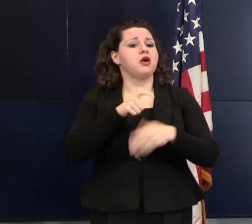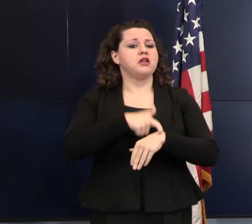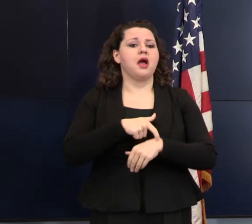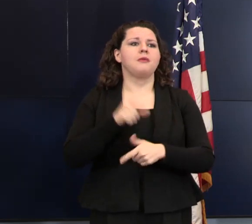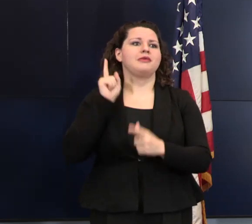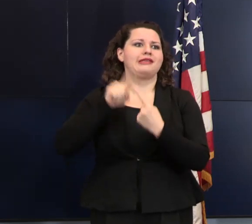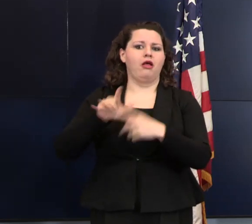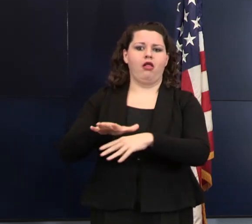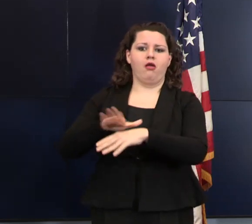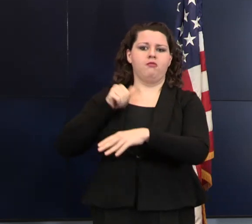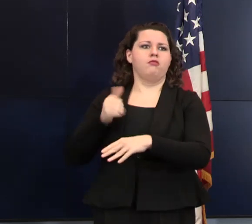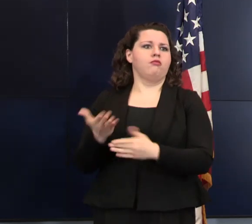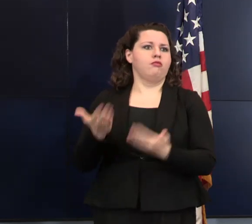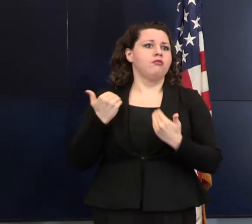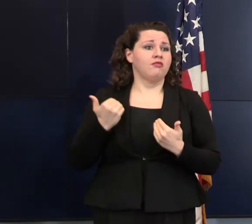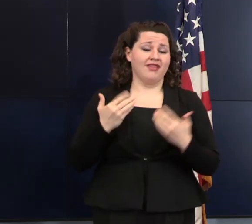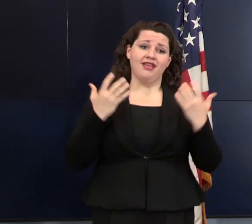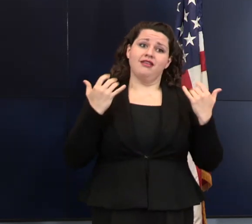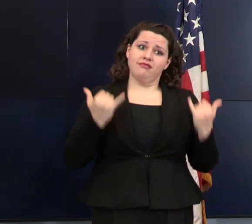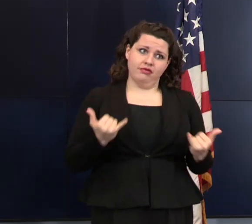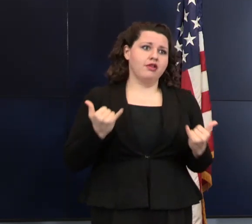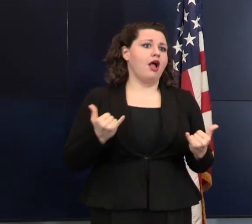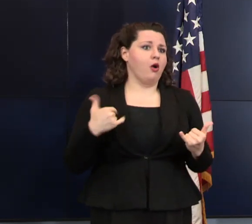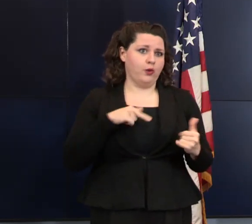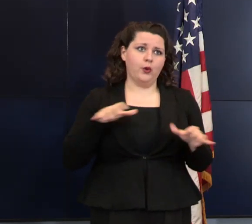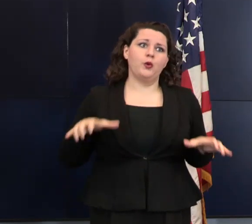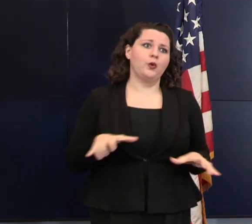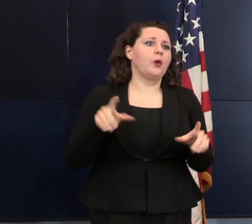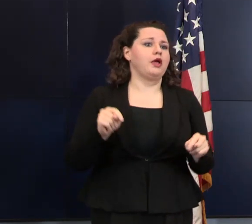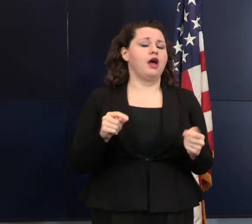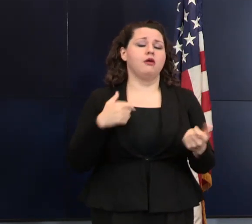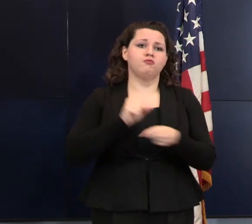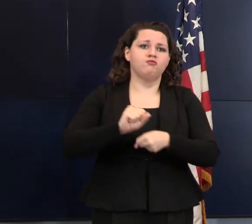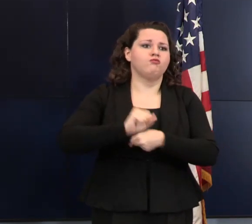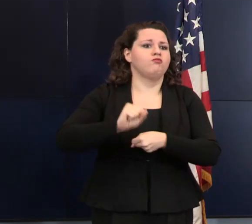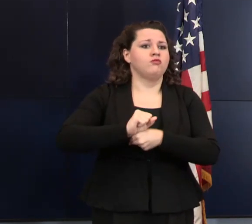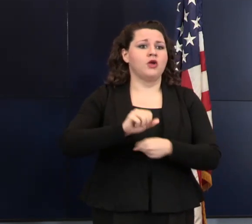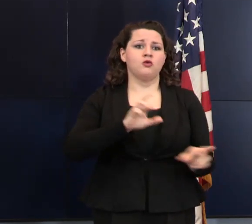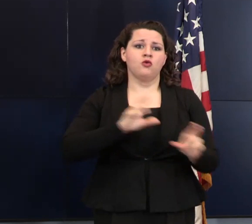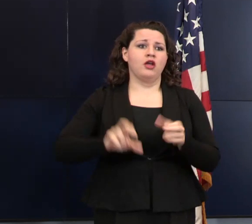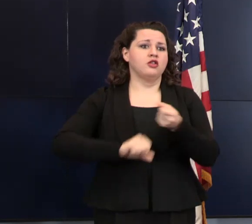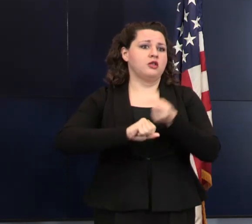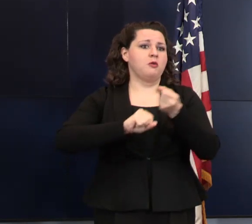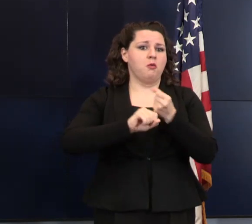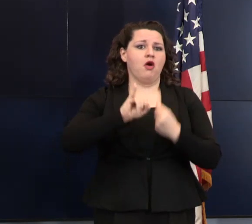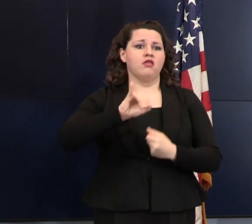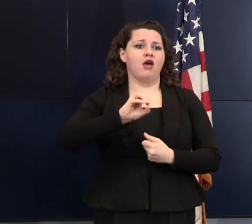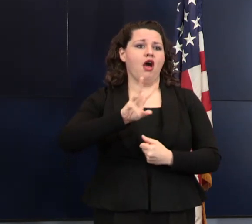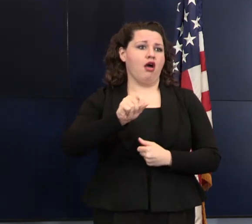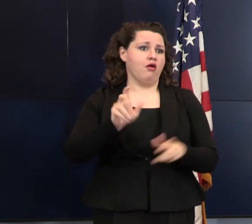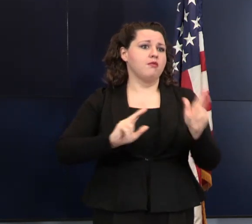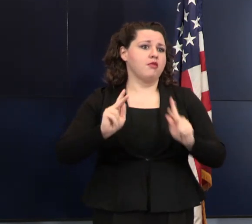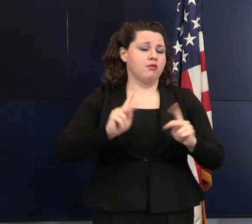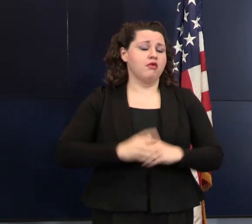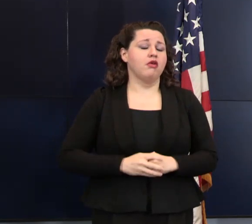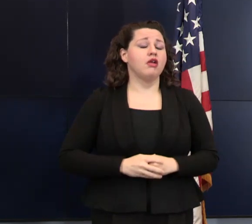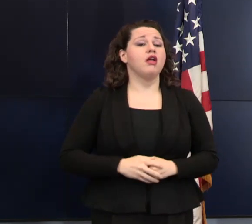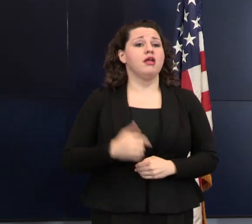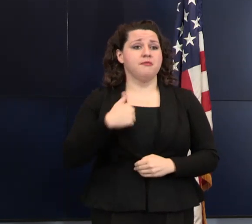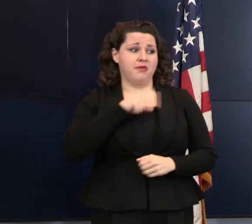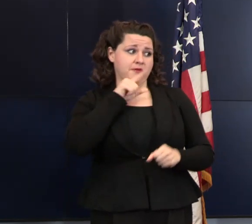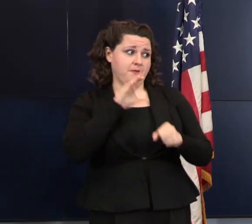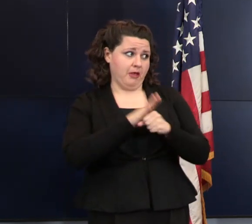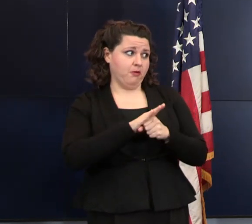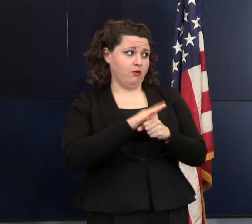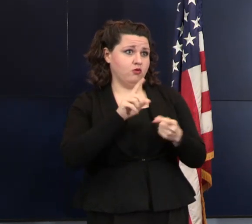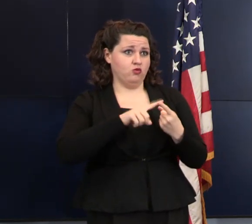call. We are now answering the call, and we will always be ready to support our fellow Iowans. My commitment to the governor